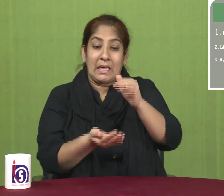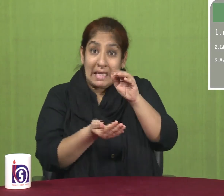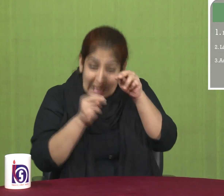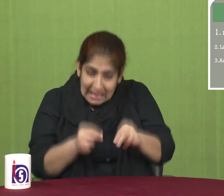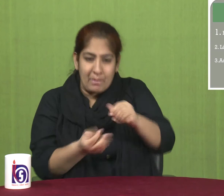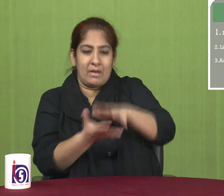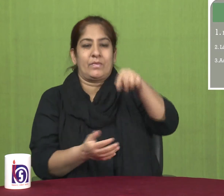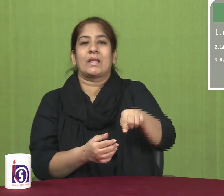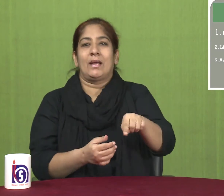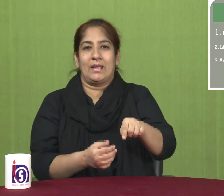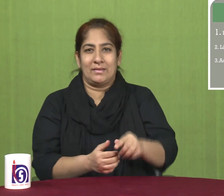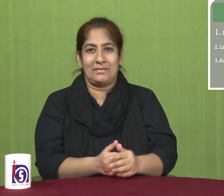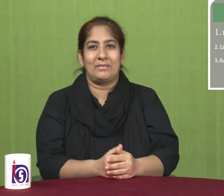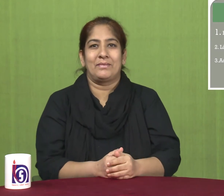it, preserve it for future use.